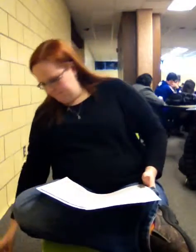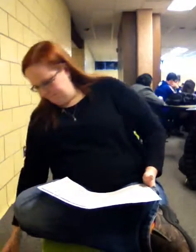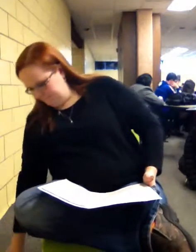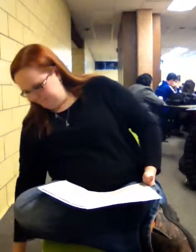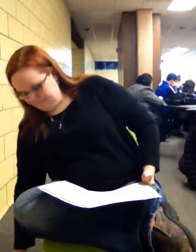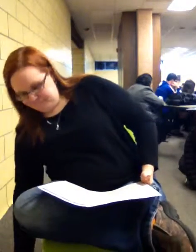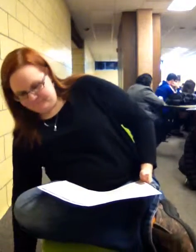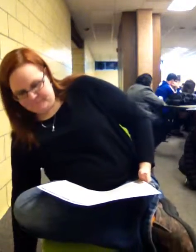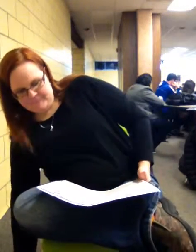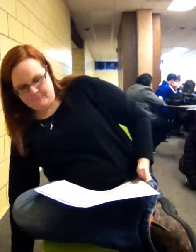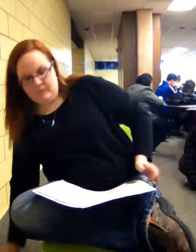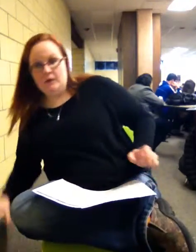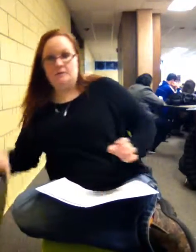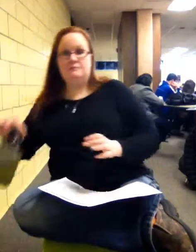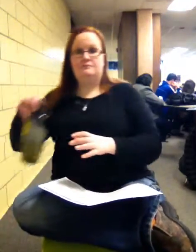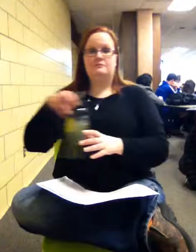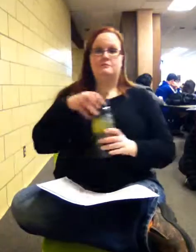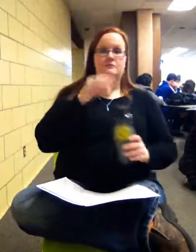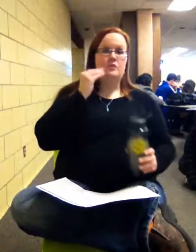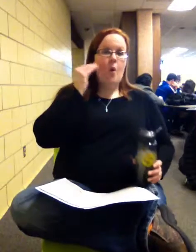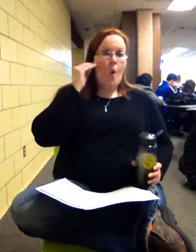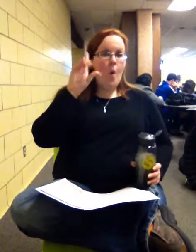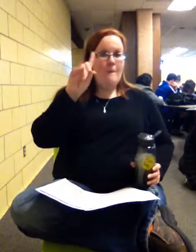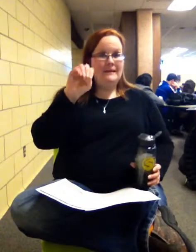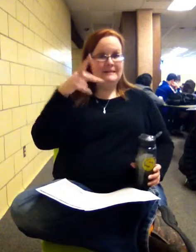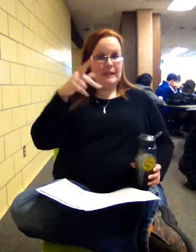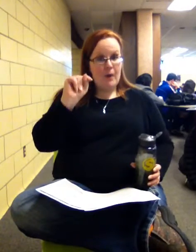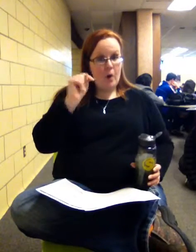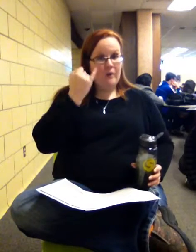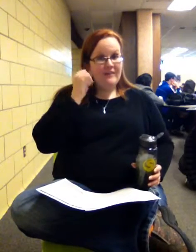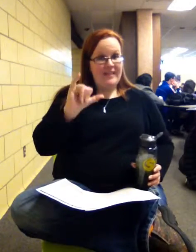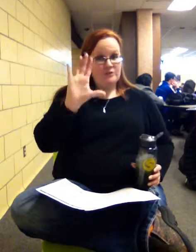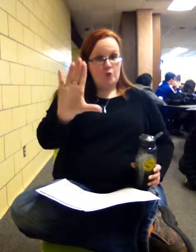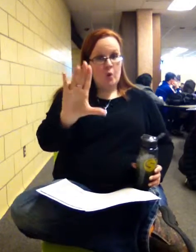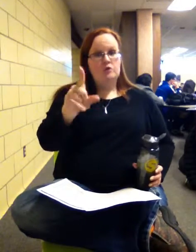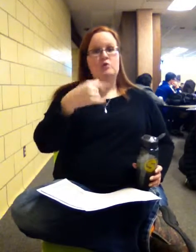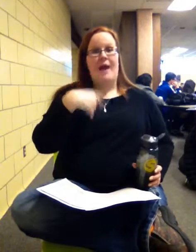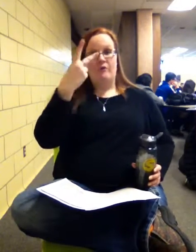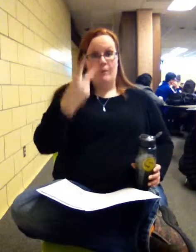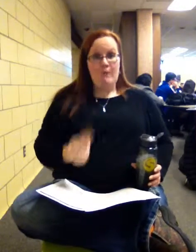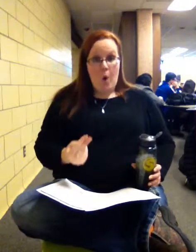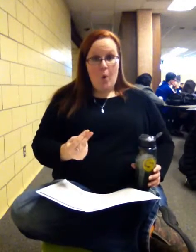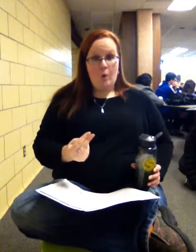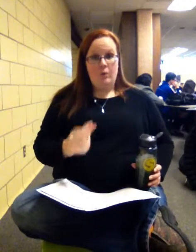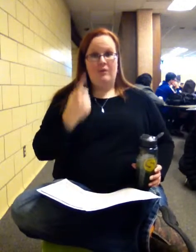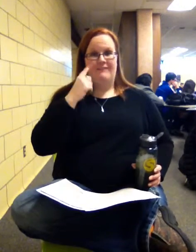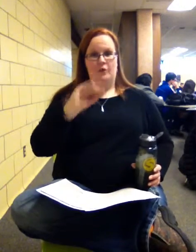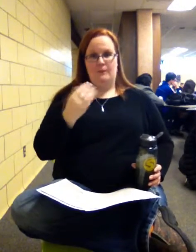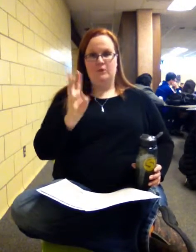Okay, so for Home Depot, if you're assigned Home Depot, you will have both calculations for number 6.